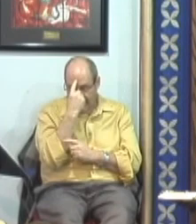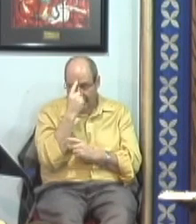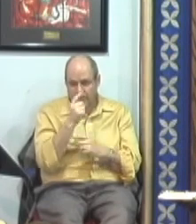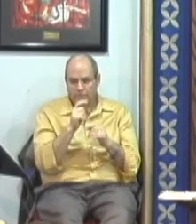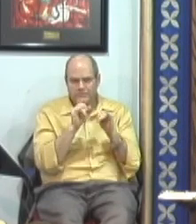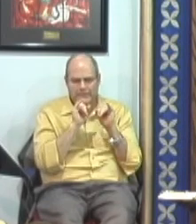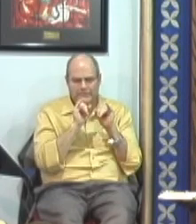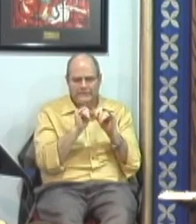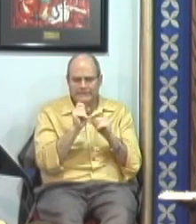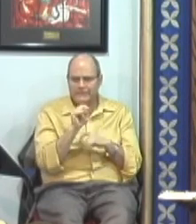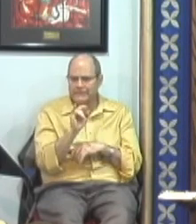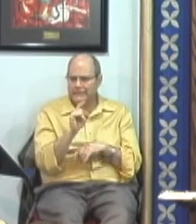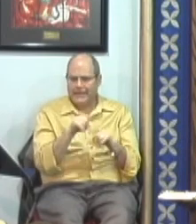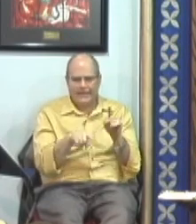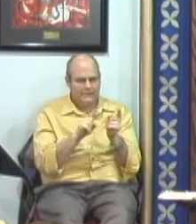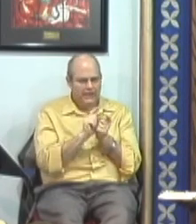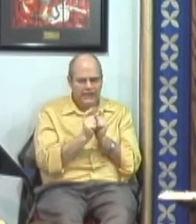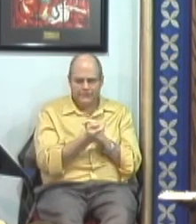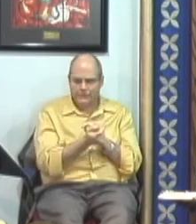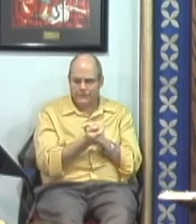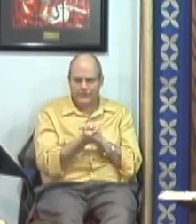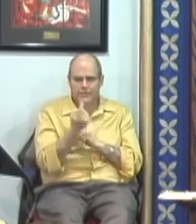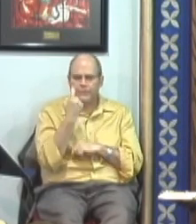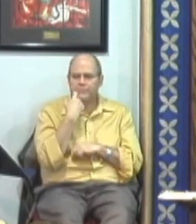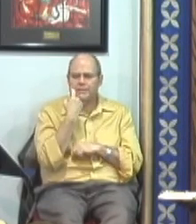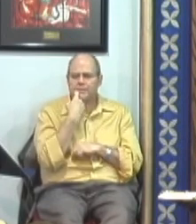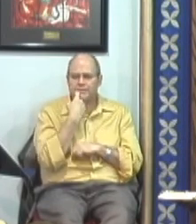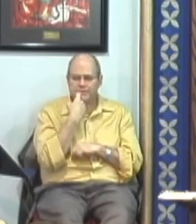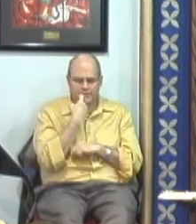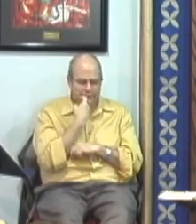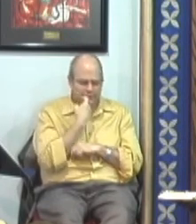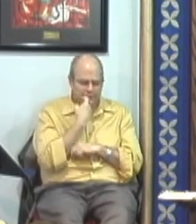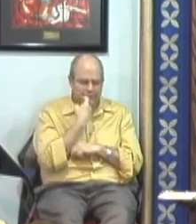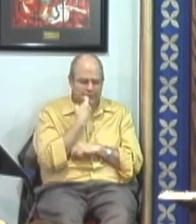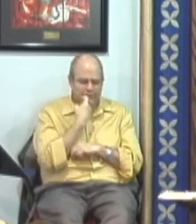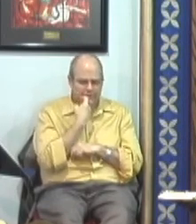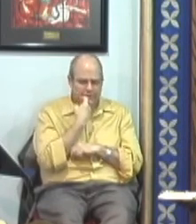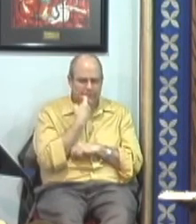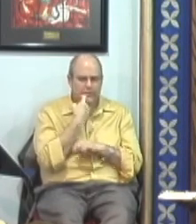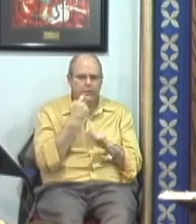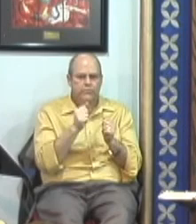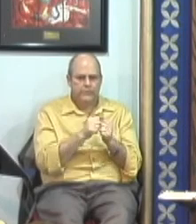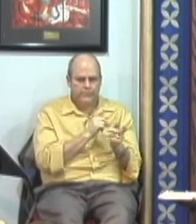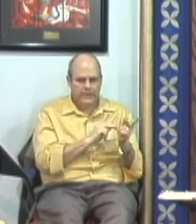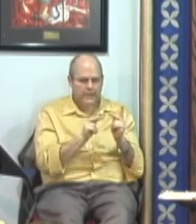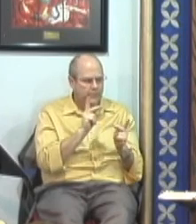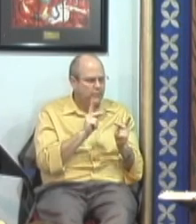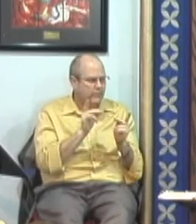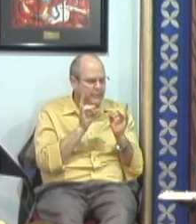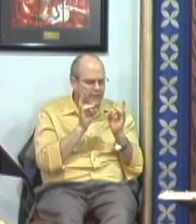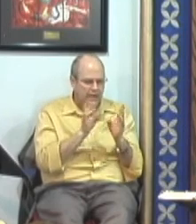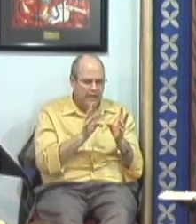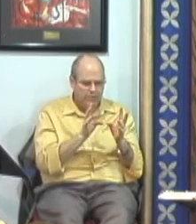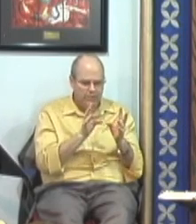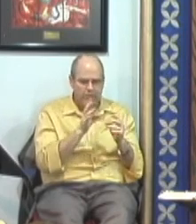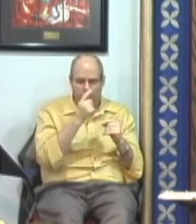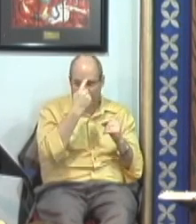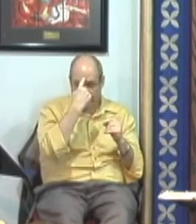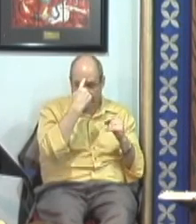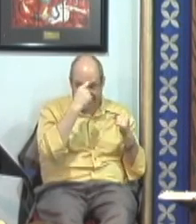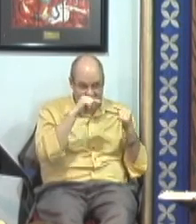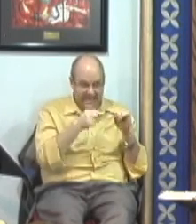of static. It couldn't be changed. But recently, very recently, in dealing with people with traumatic brain injuries and